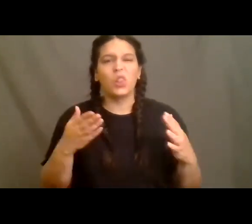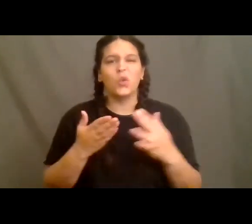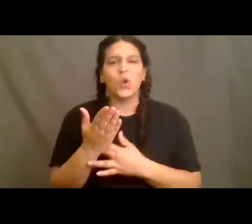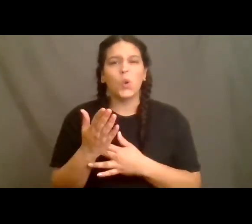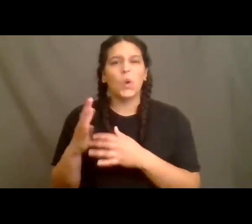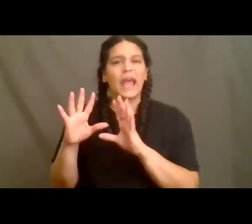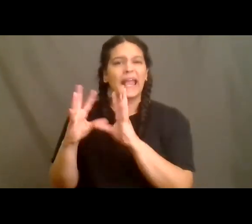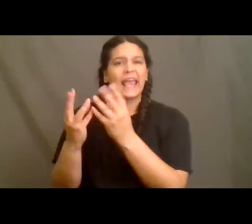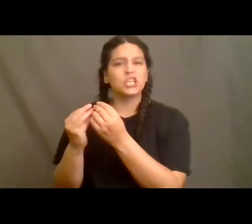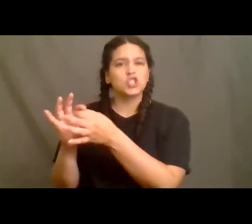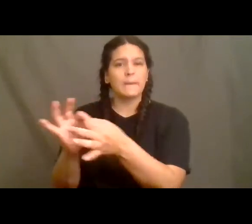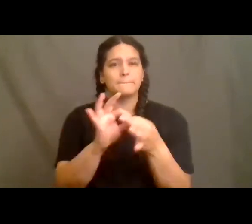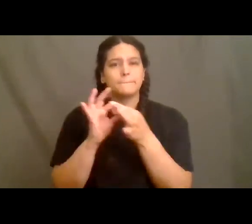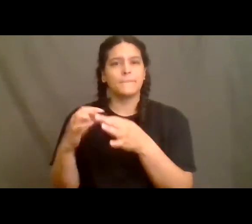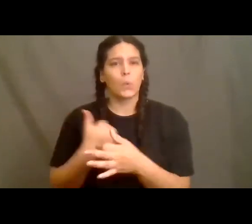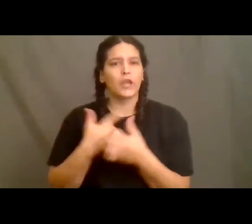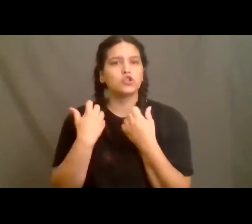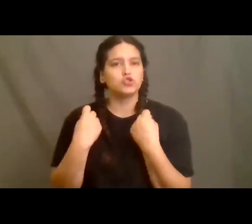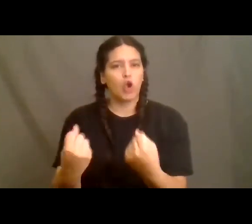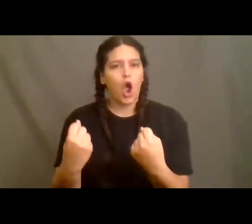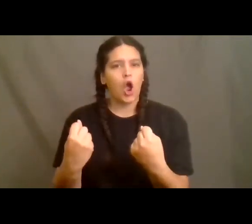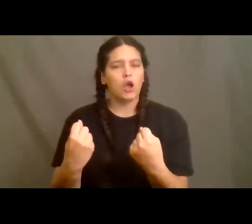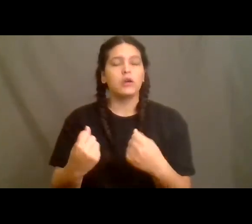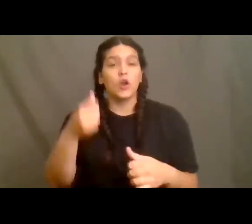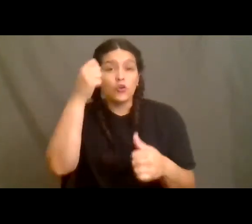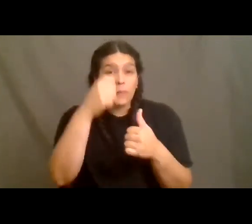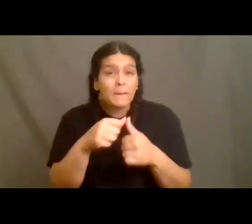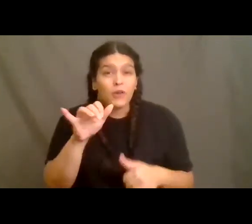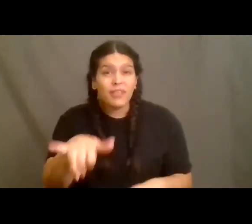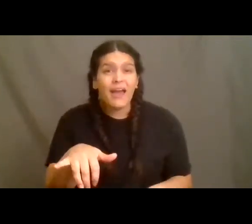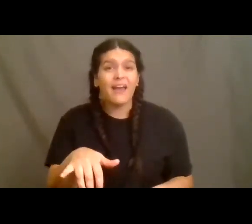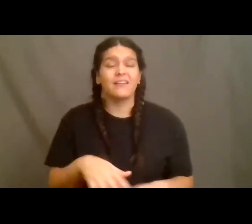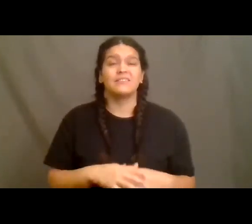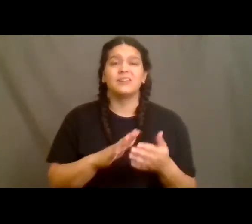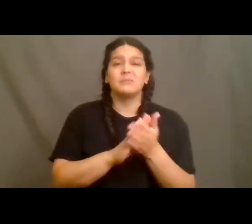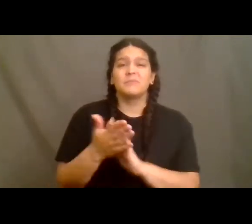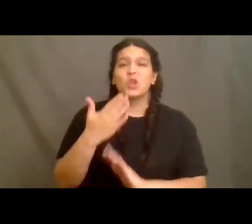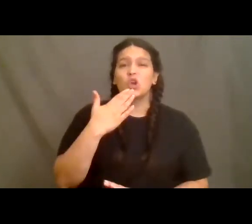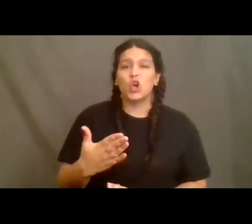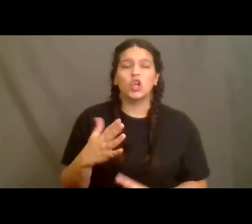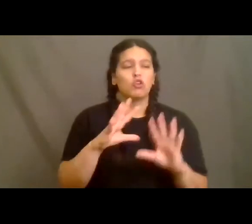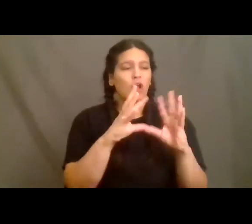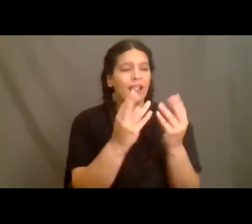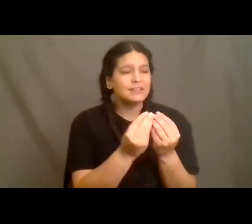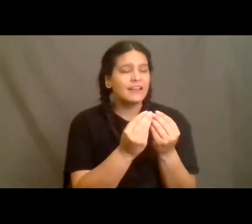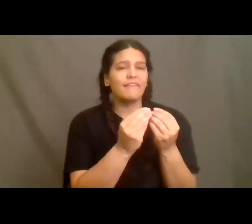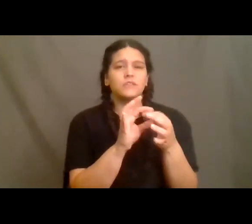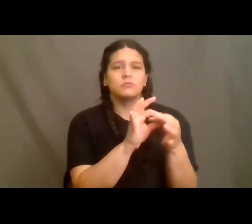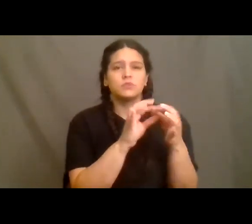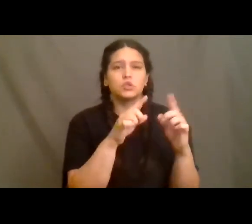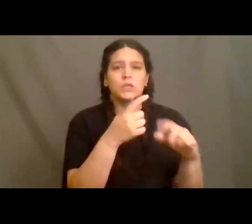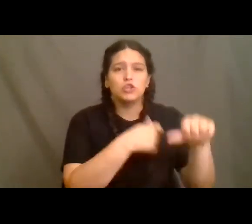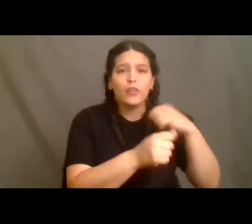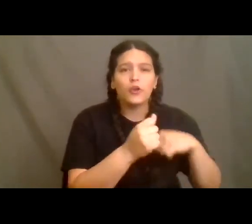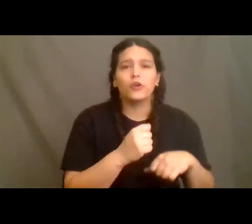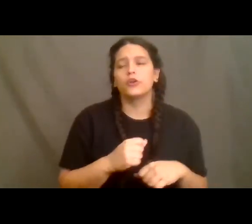So remembering that, being a good relative to each other, to Nastan Hima, Mother Earth,